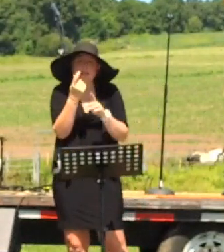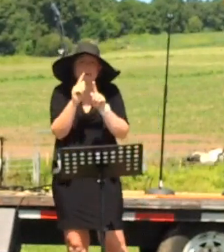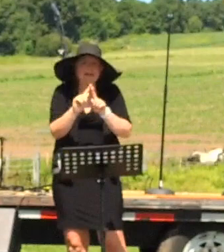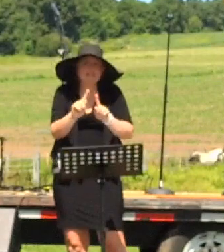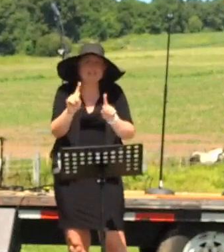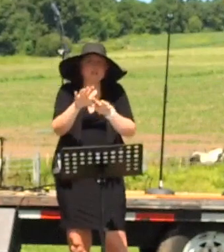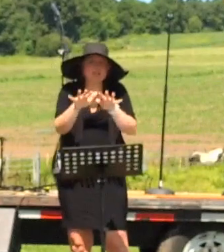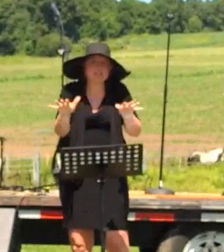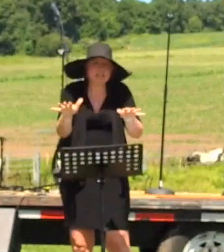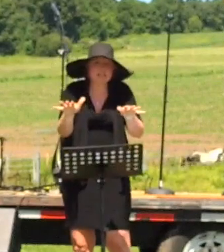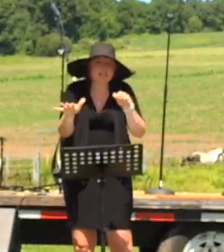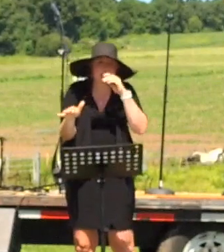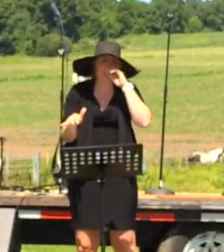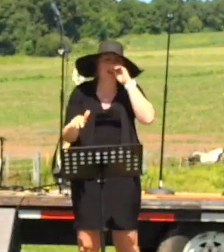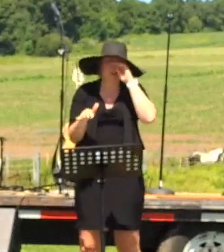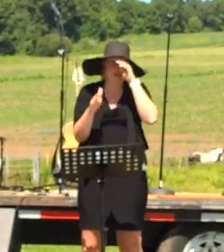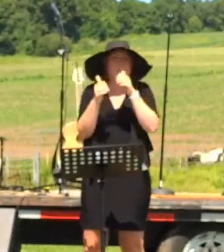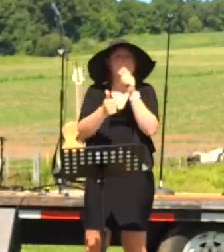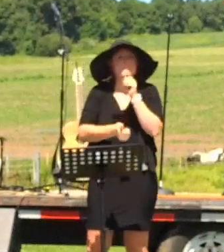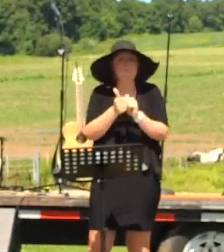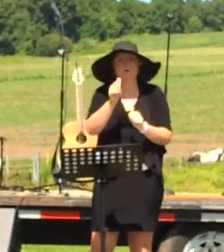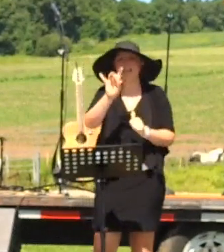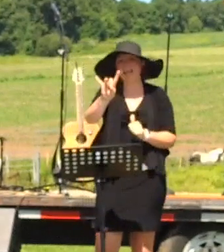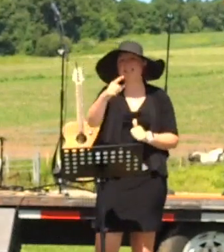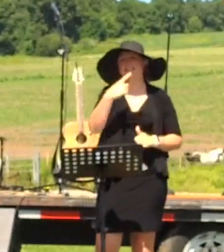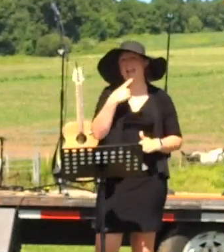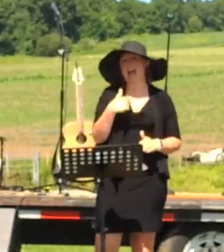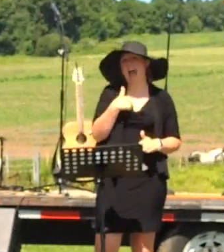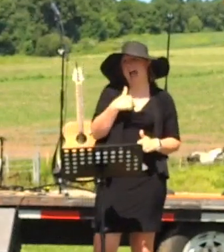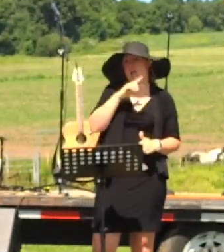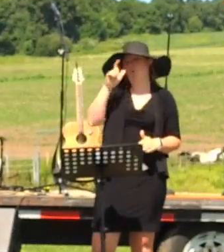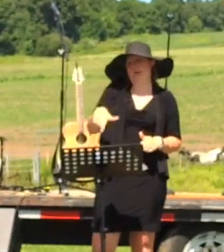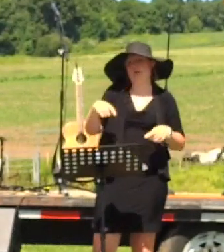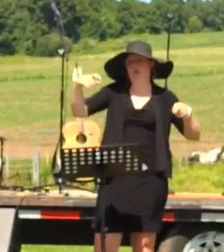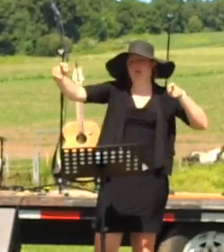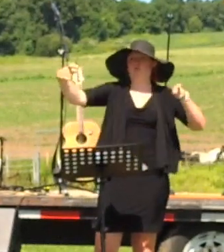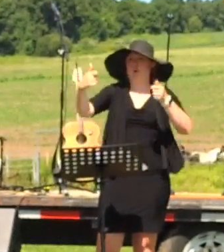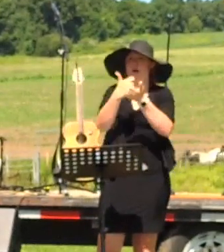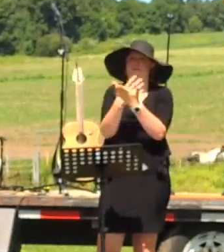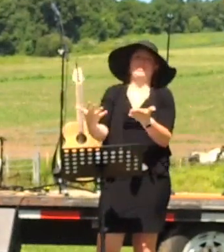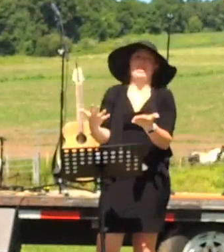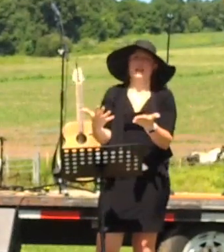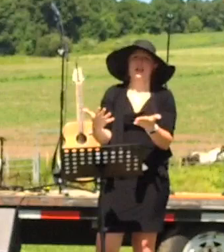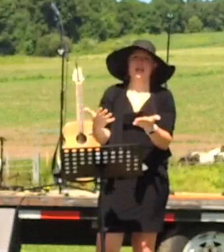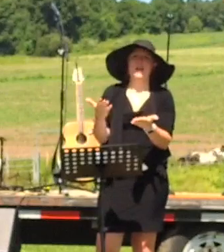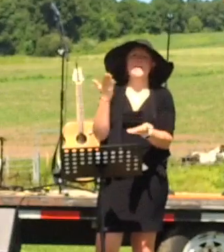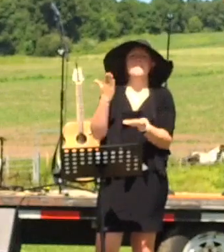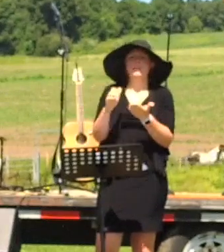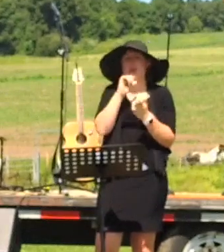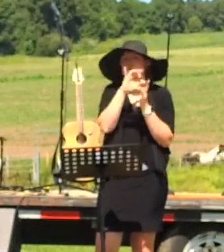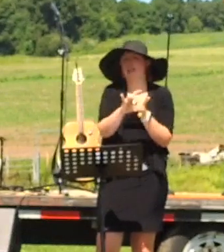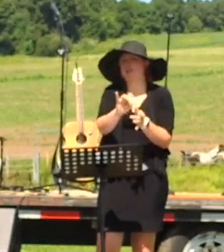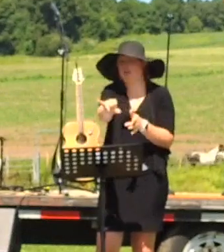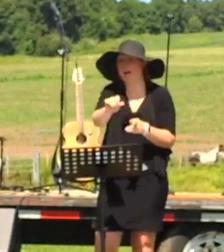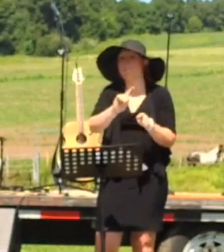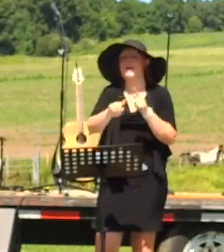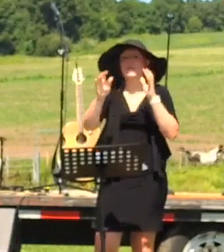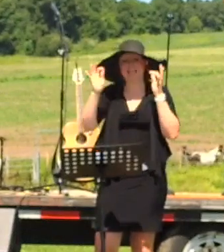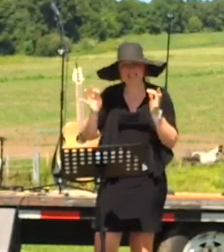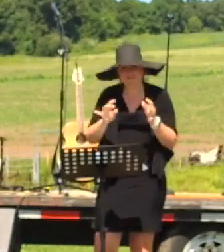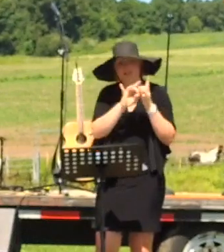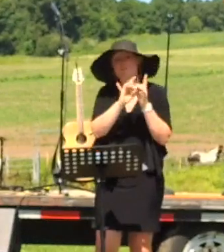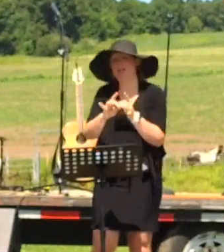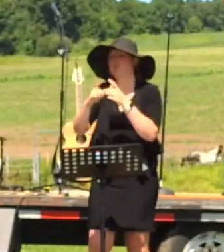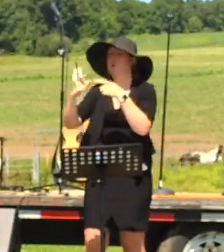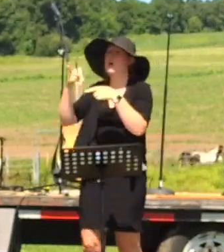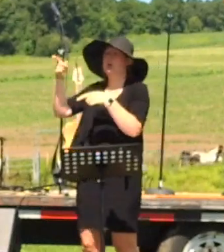two, but most eights who say, you know what, I don't need to be in control of every situation, they may not relate to that, but they definitely relate to